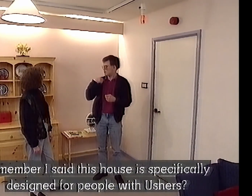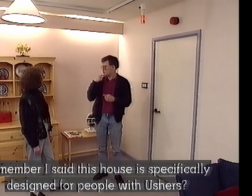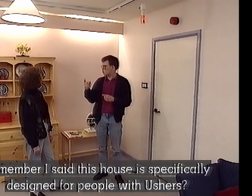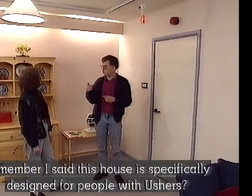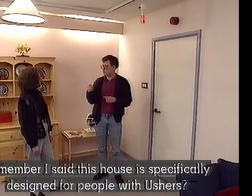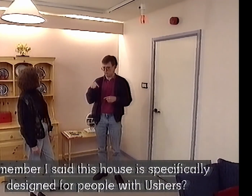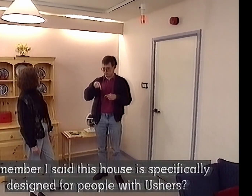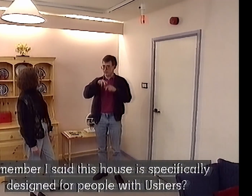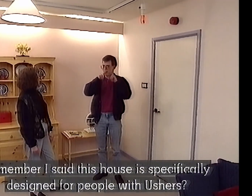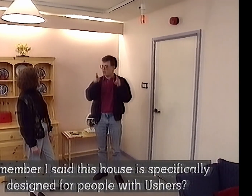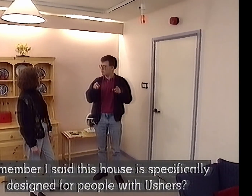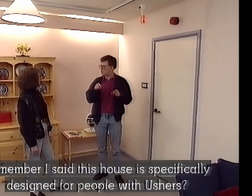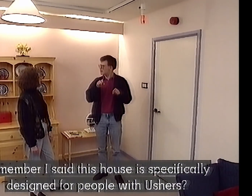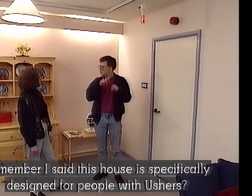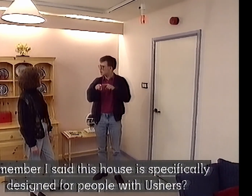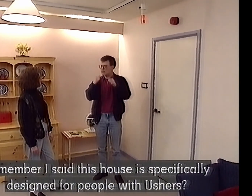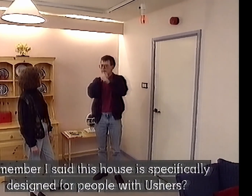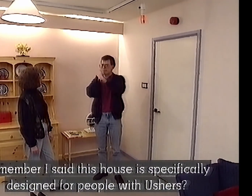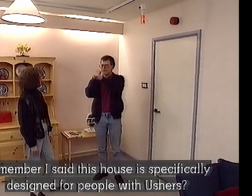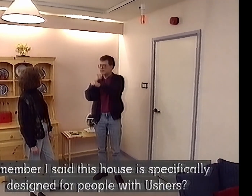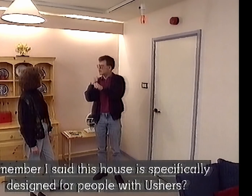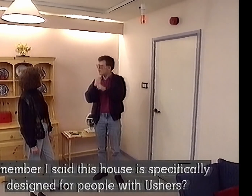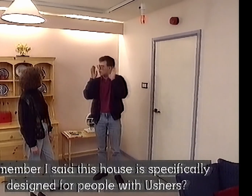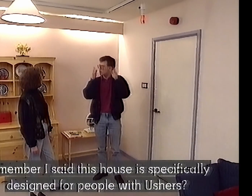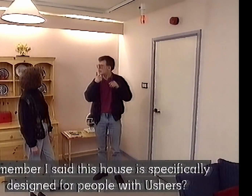Do you remember I mentioned that this house is specifically designed for people with ushers?